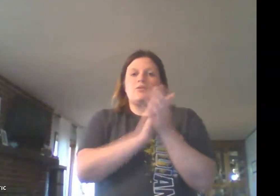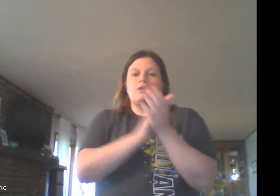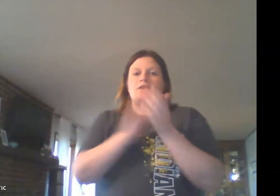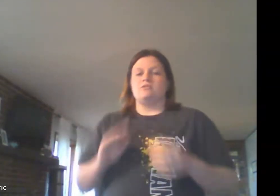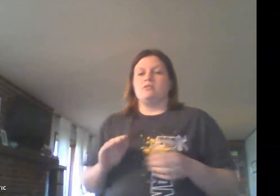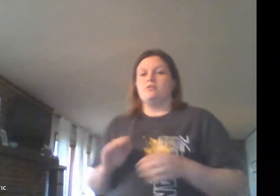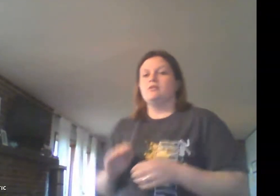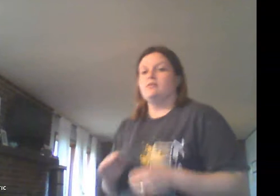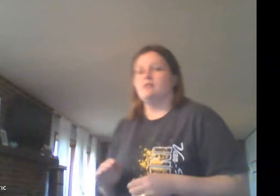January,